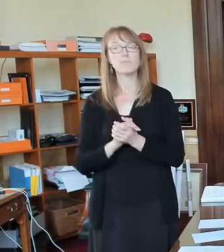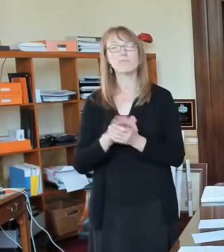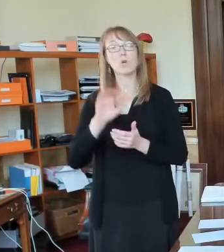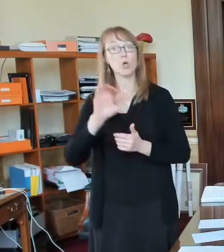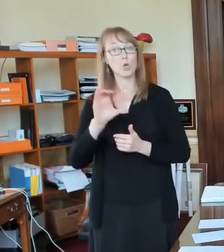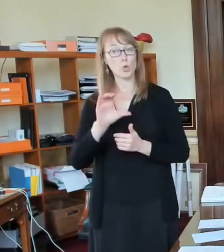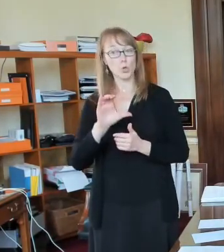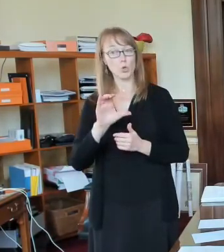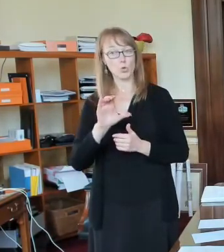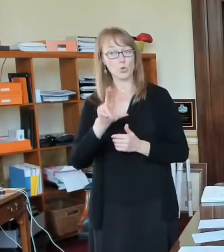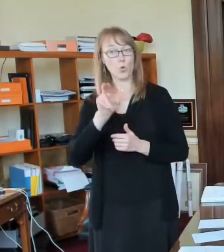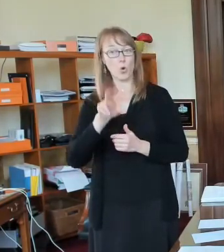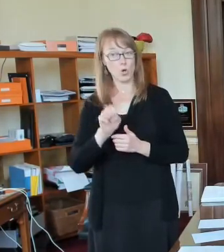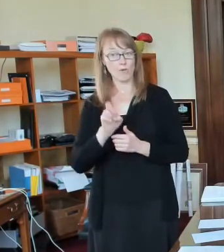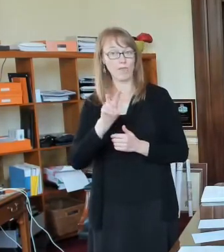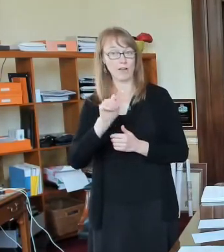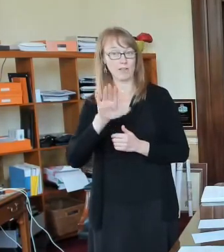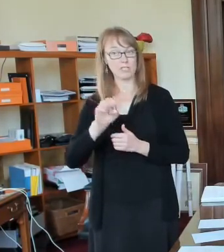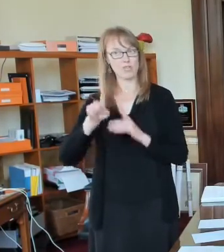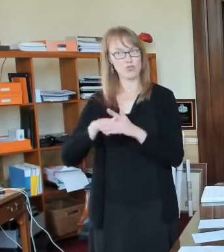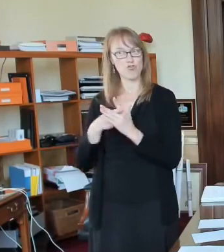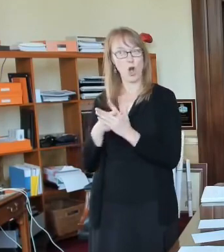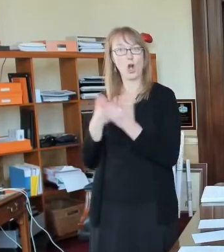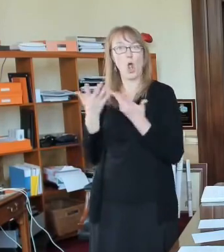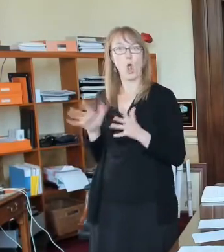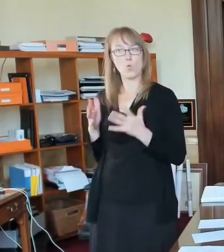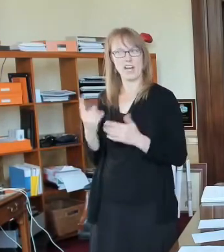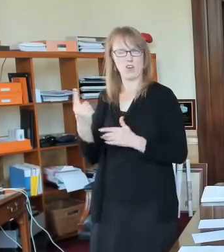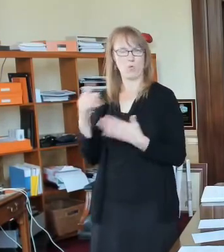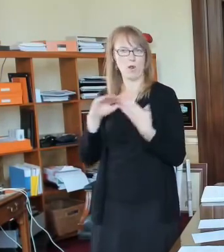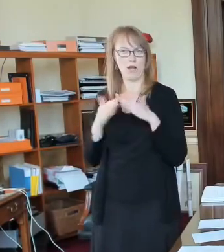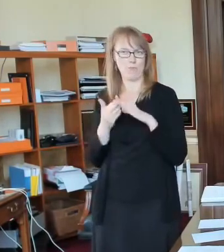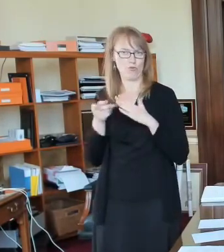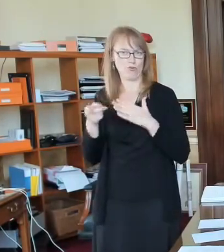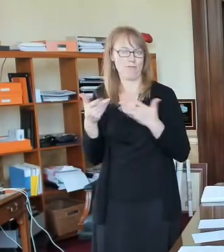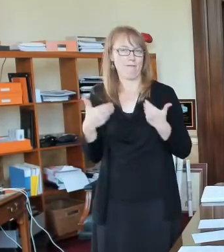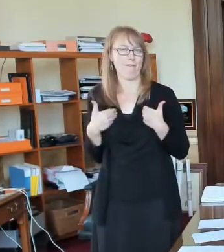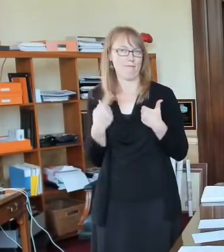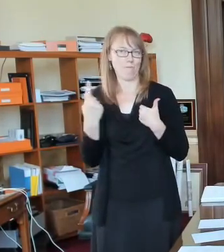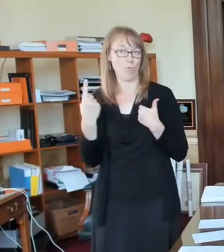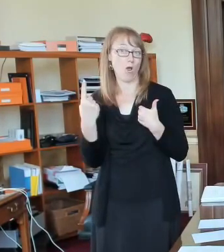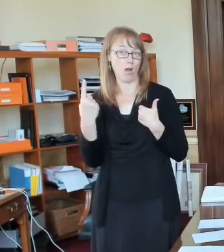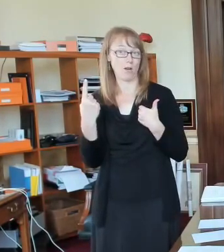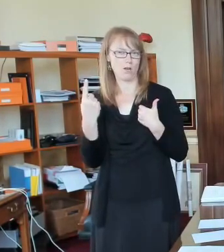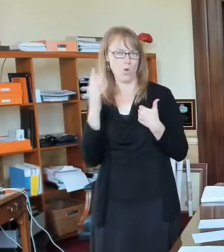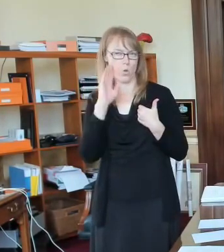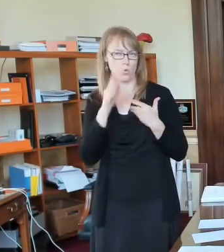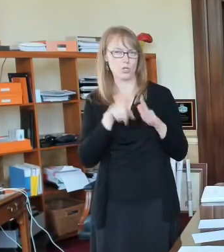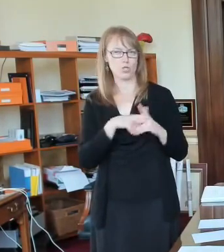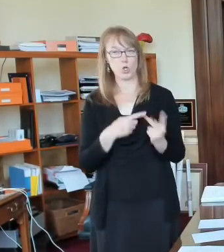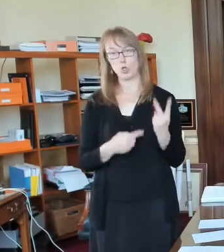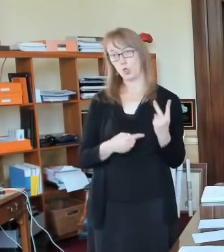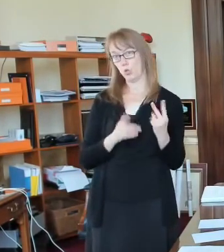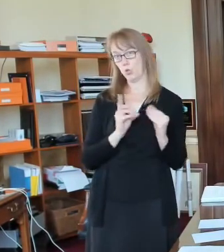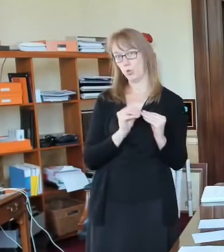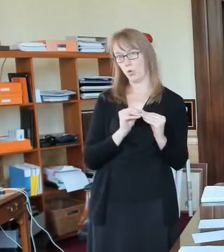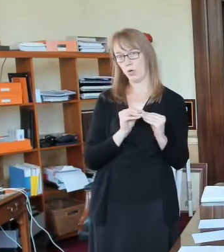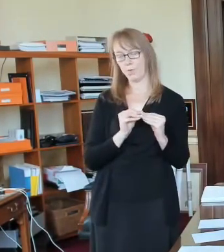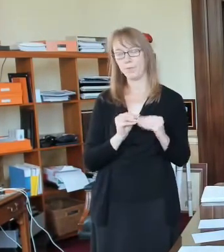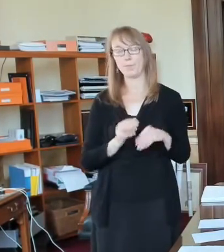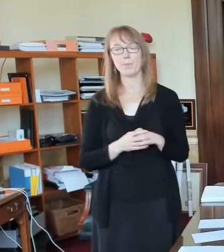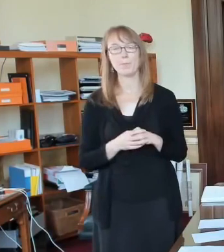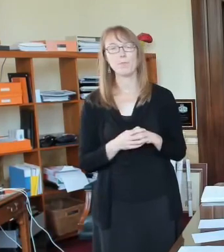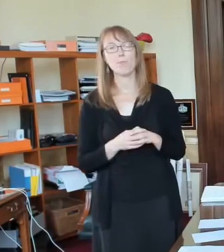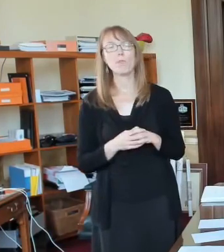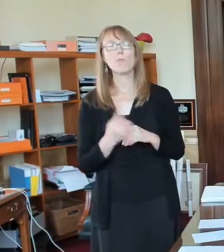on in one neighborhood right now. Brandon also has a question about Cure Violence, Mayor. There have been public statements from other public officials